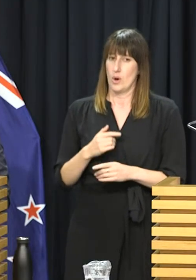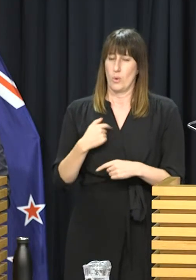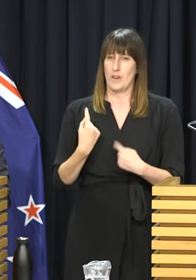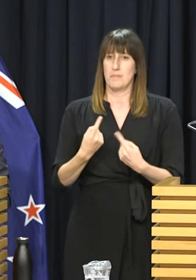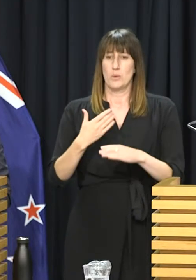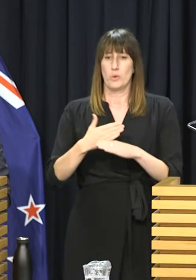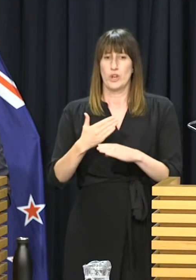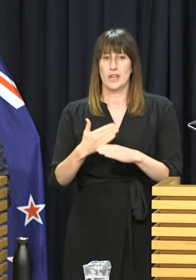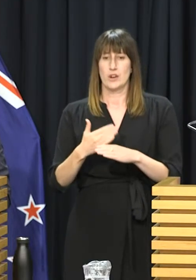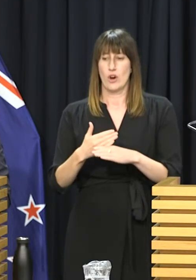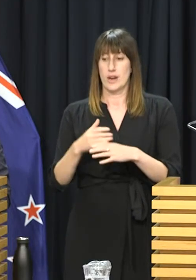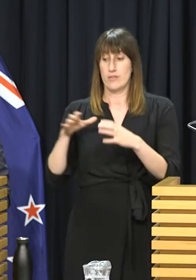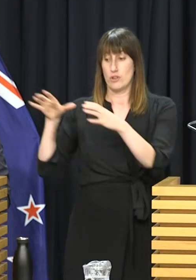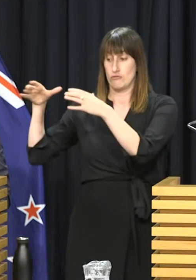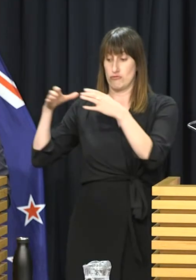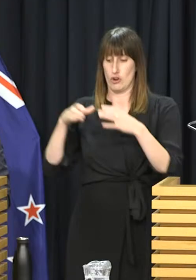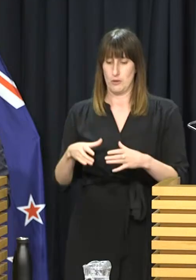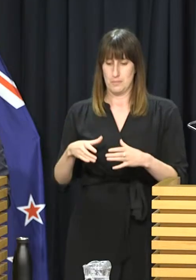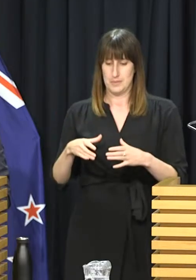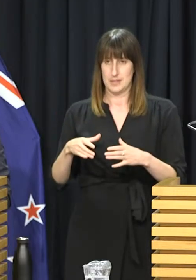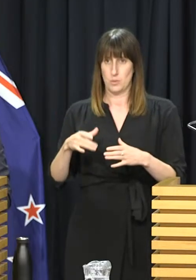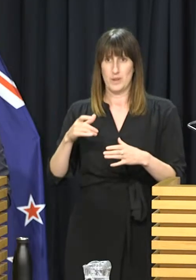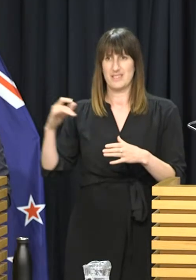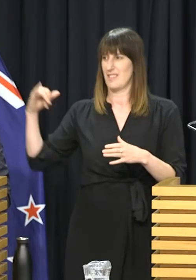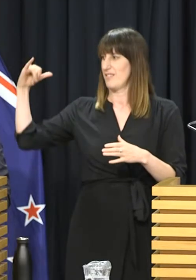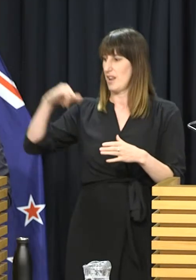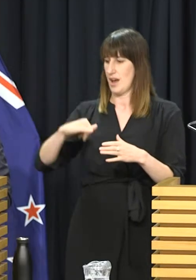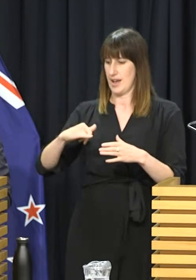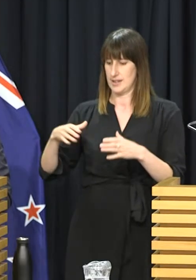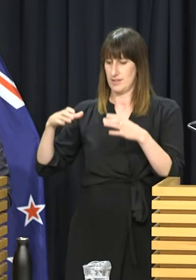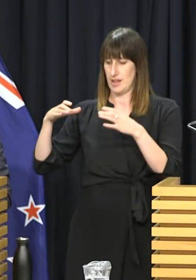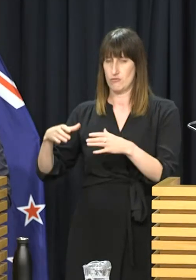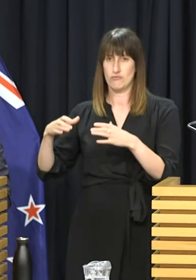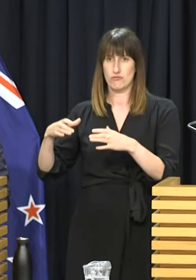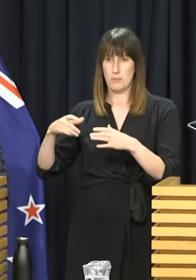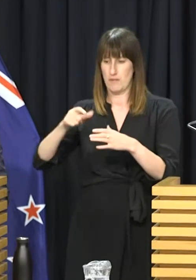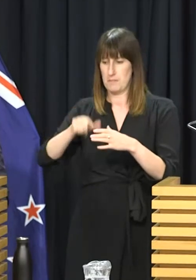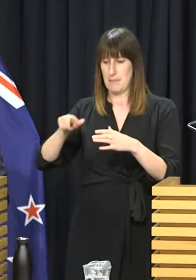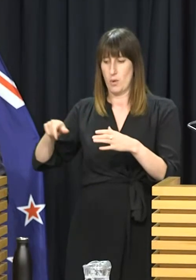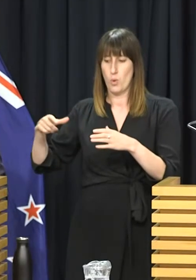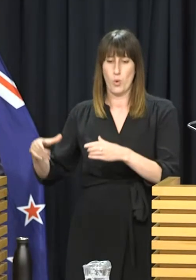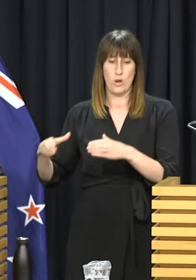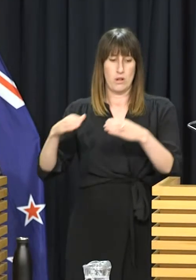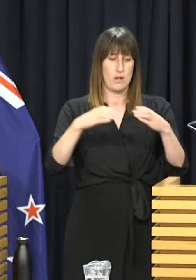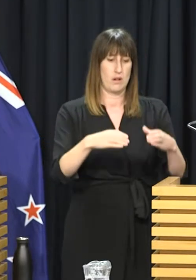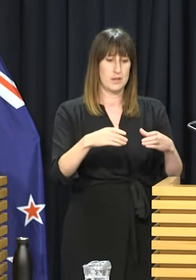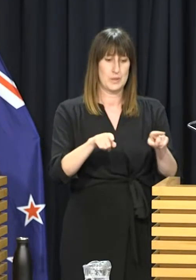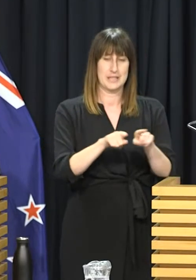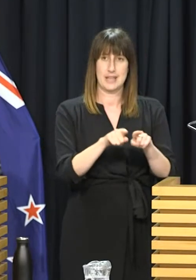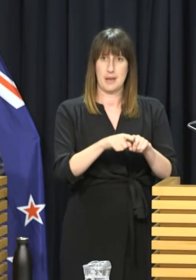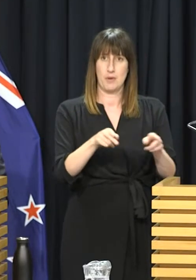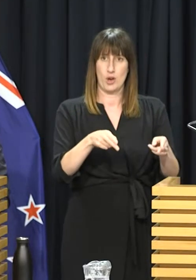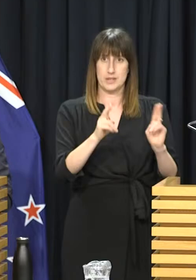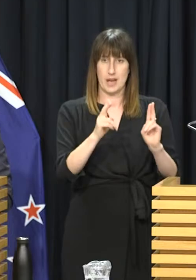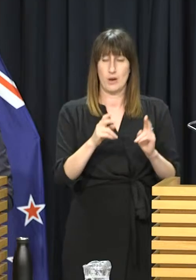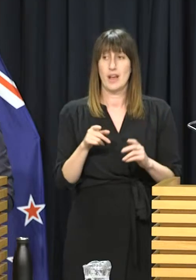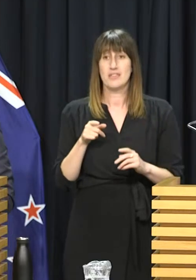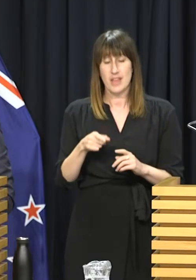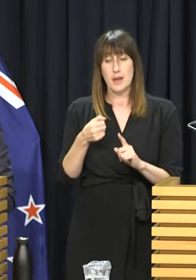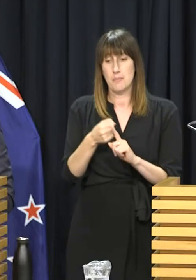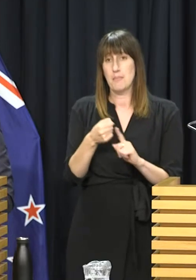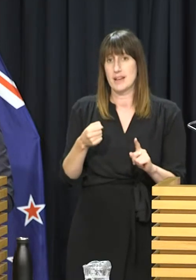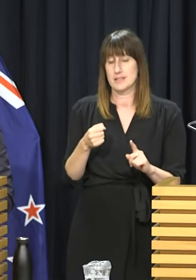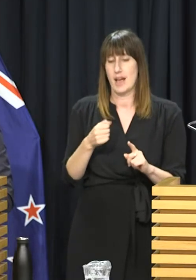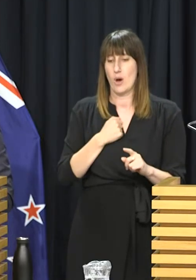around cohort allocation and so on. All of those things that we've talked about before have an operational impact on MIQ